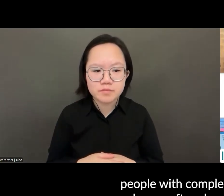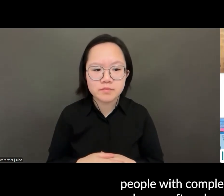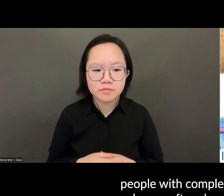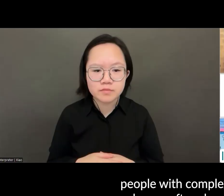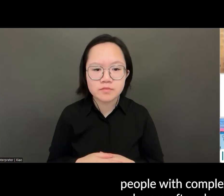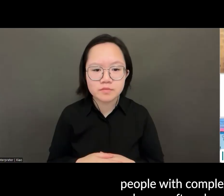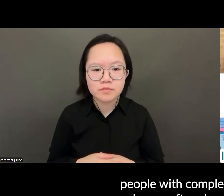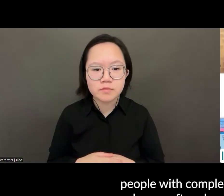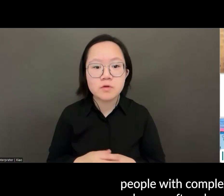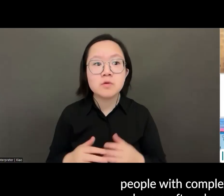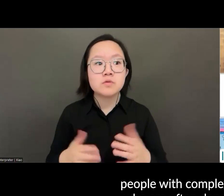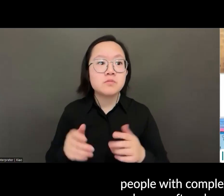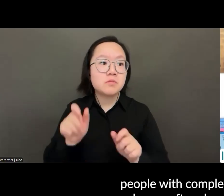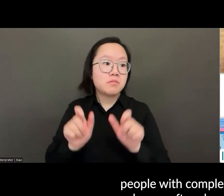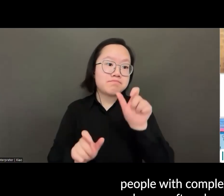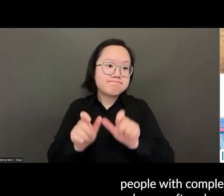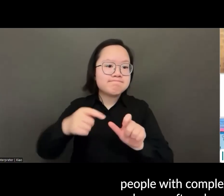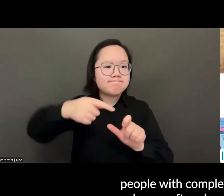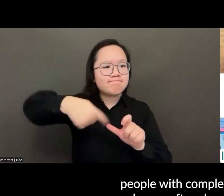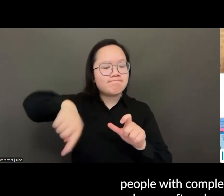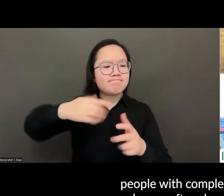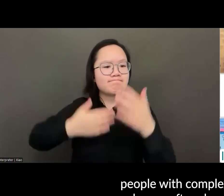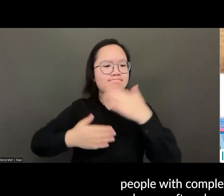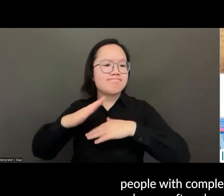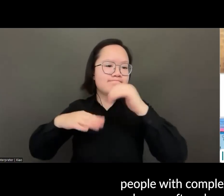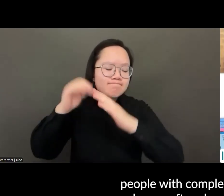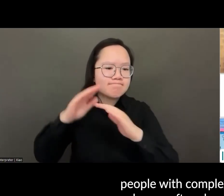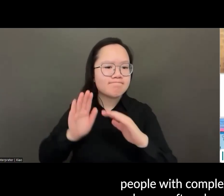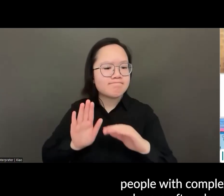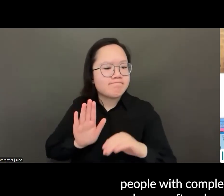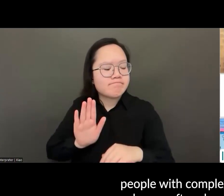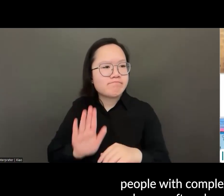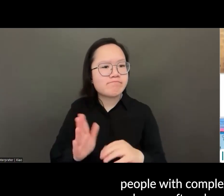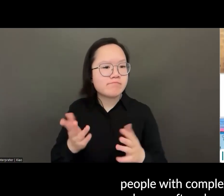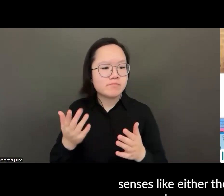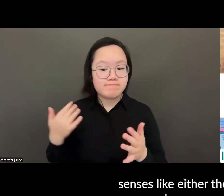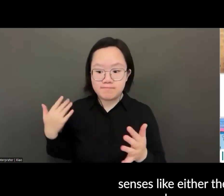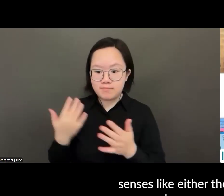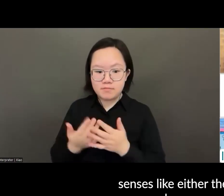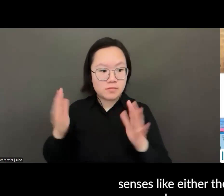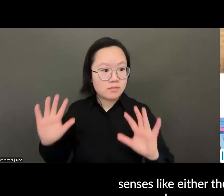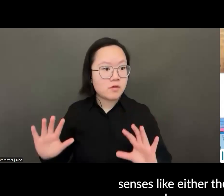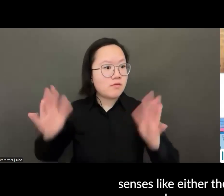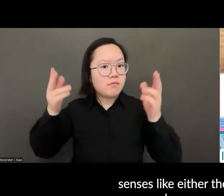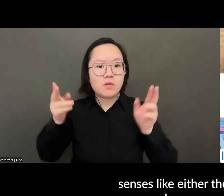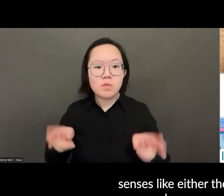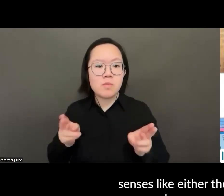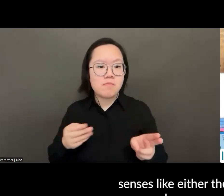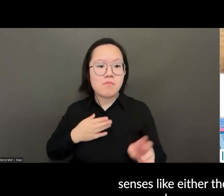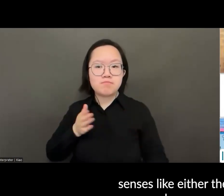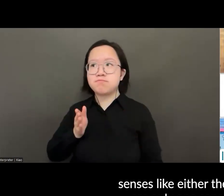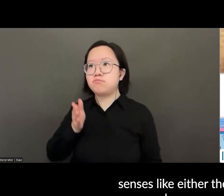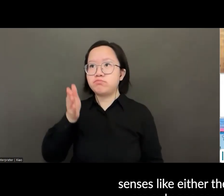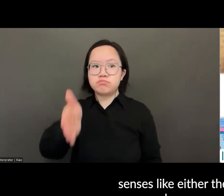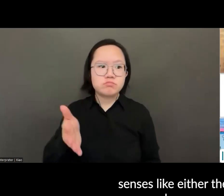people with complex disabilities often who are often depending on residual senses, like